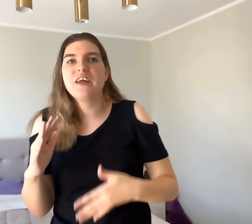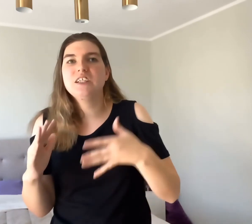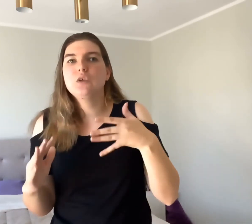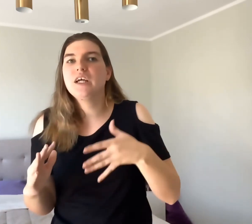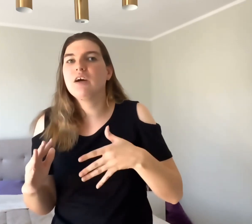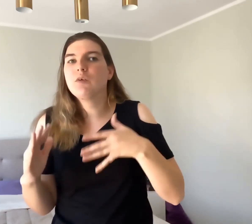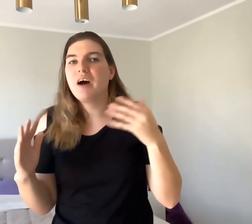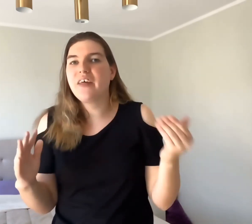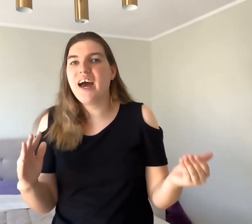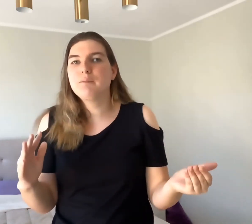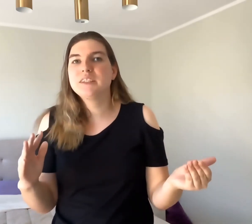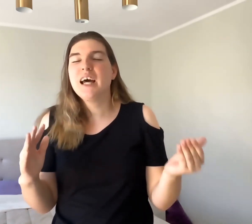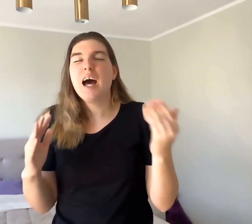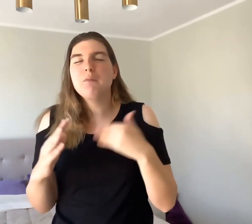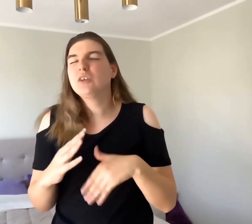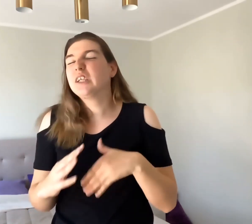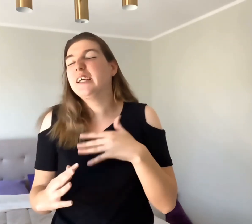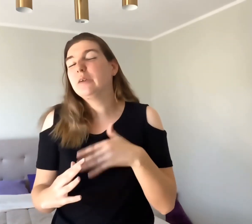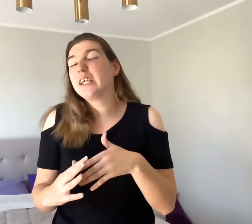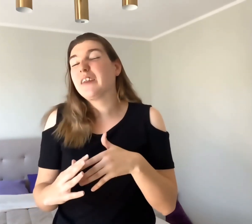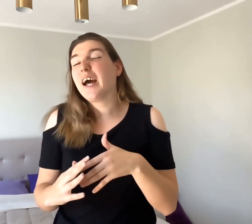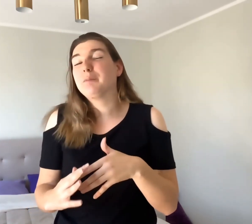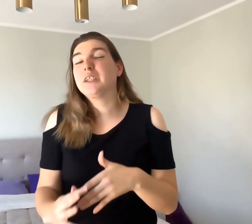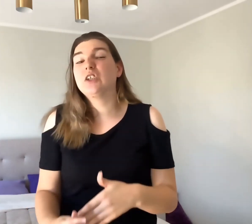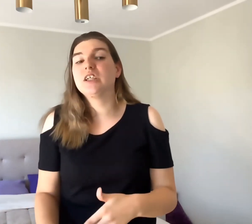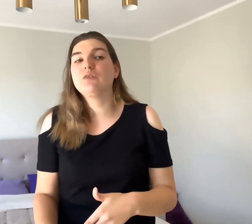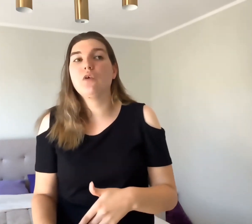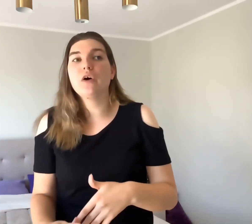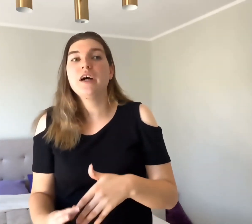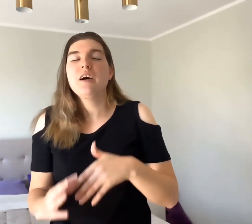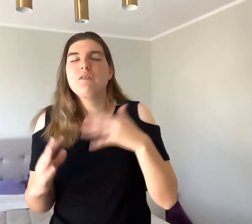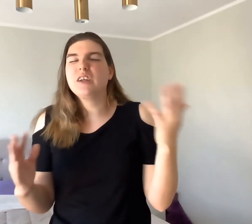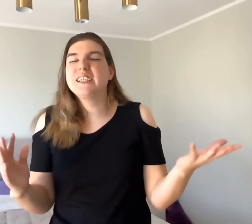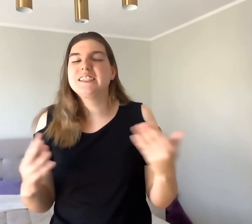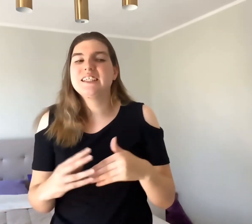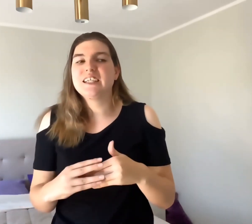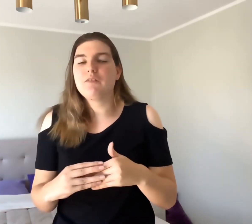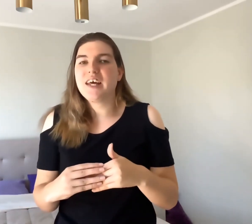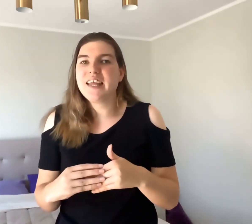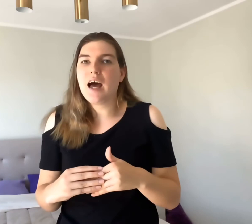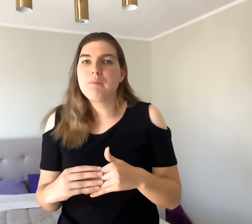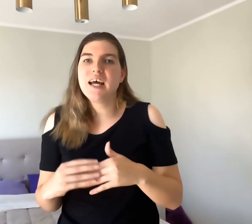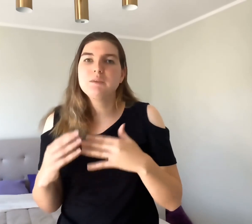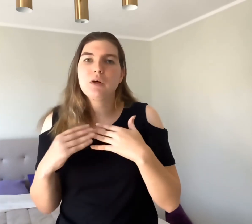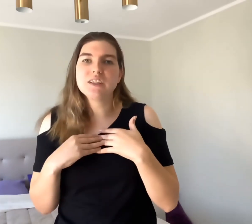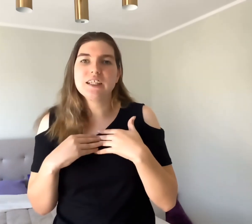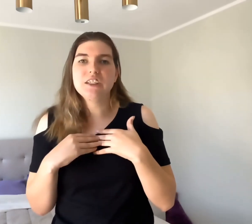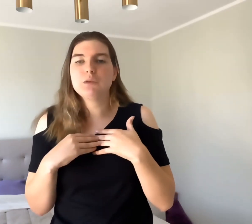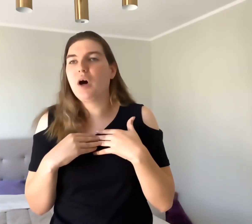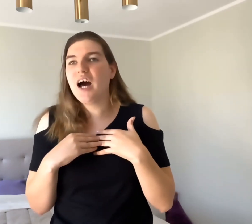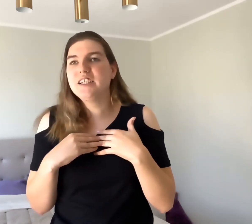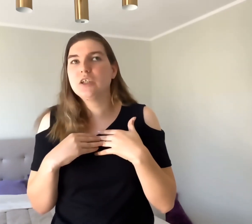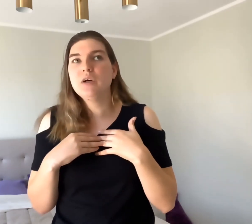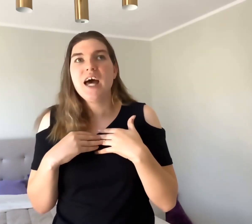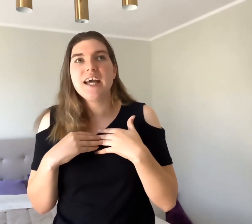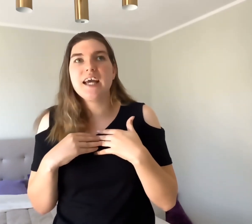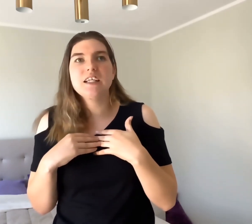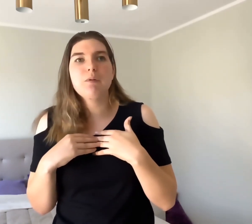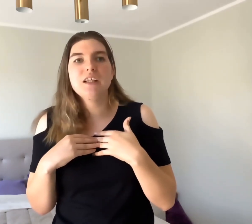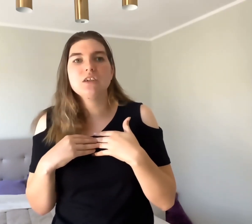you can get from other apps. I mostly use other apps just for filters and stuff like that, but that's personally just what I do. Again, it depends on